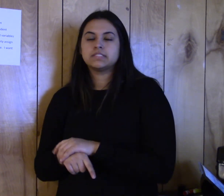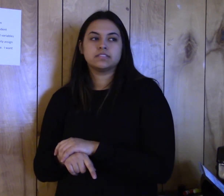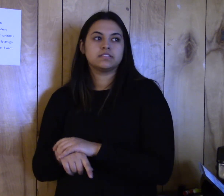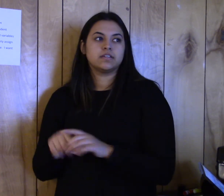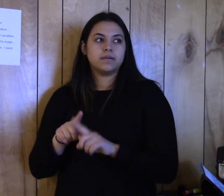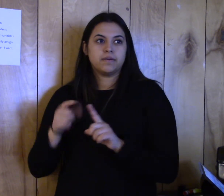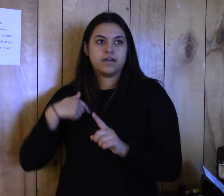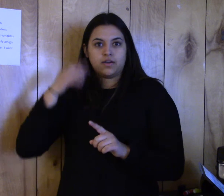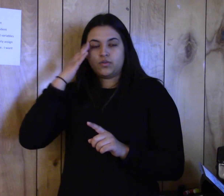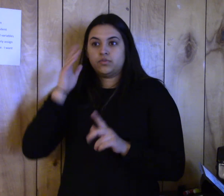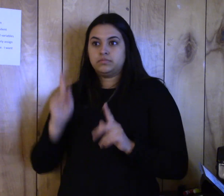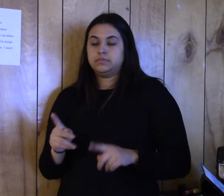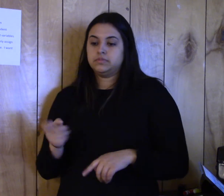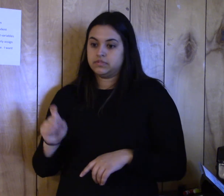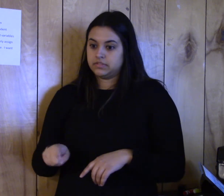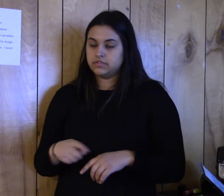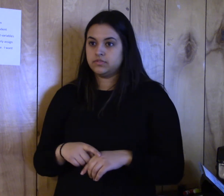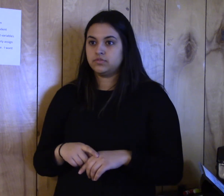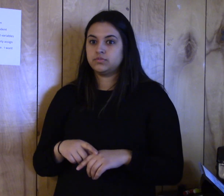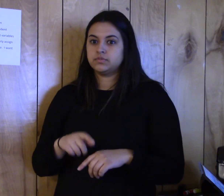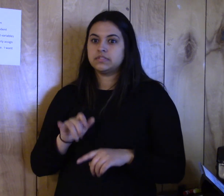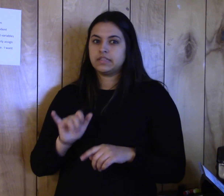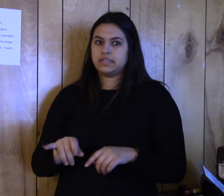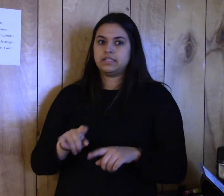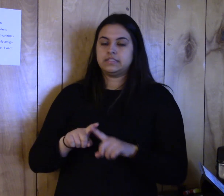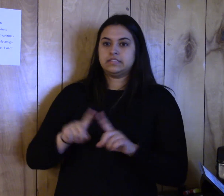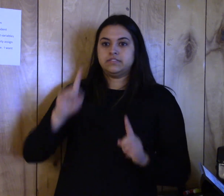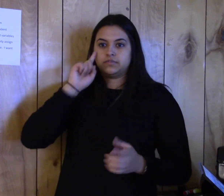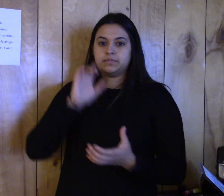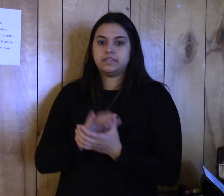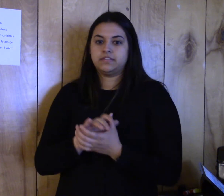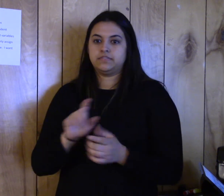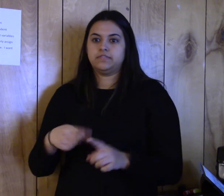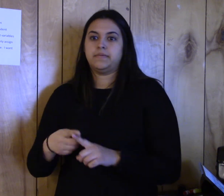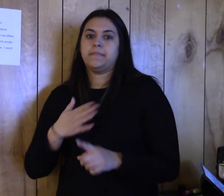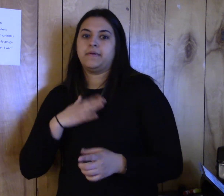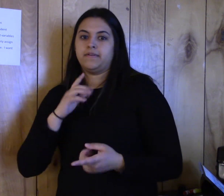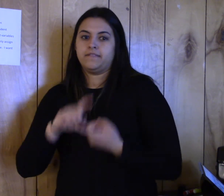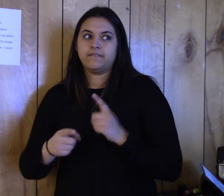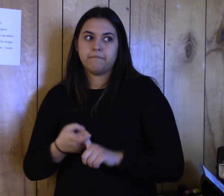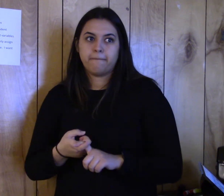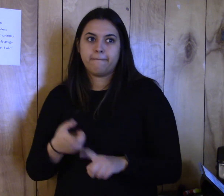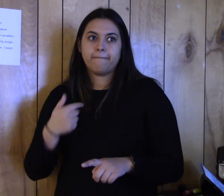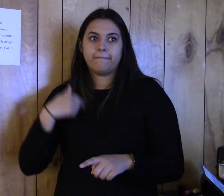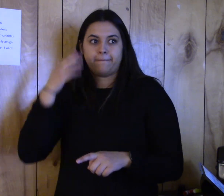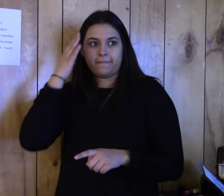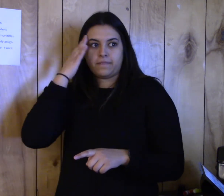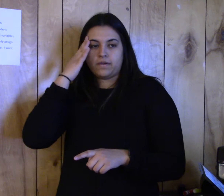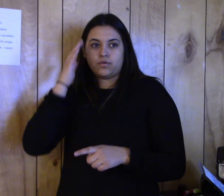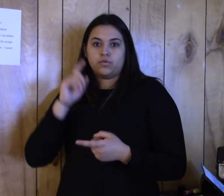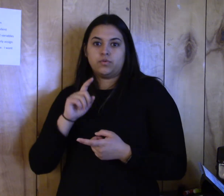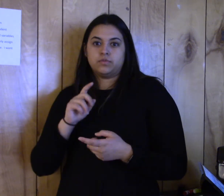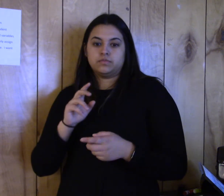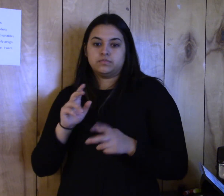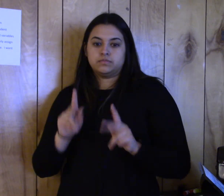behavioral belief than some of my friends have got. I know that there are people who feed their families by hunting,